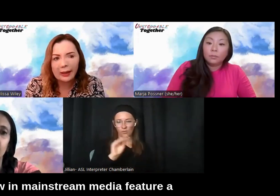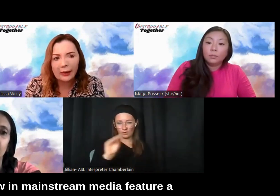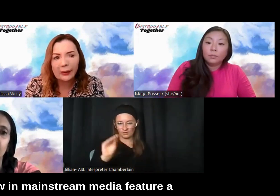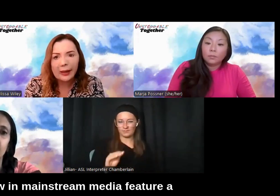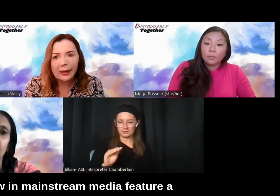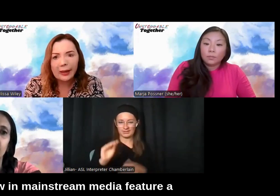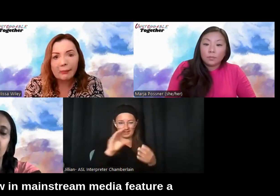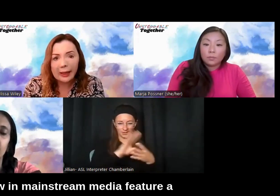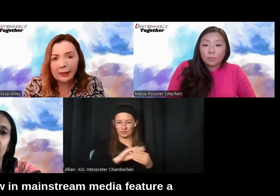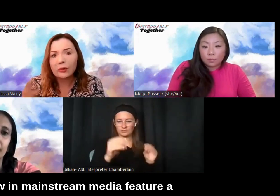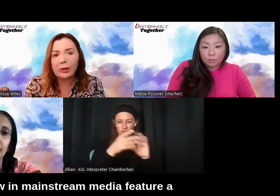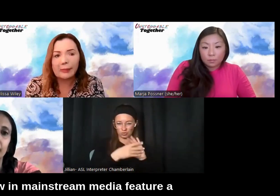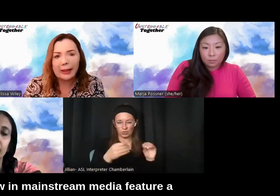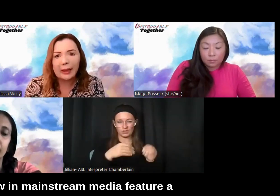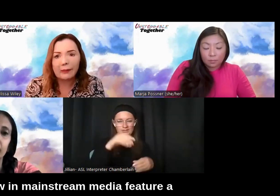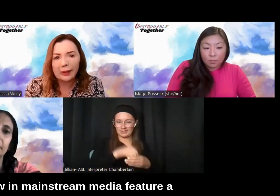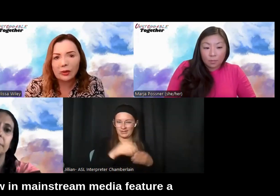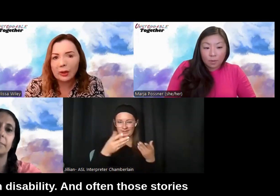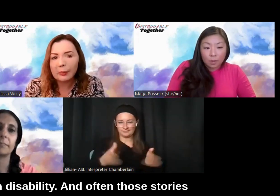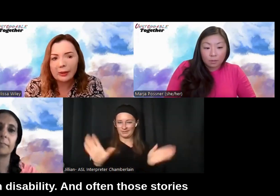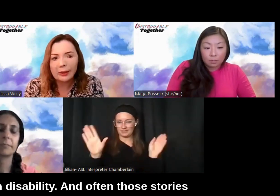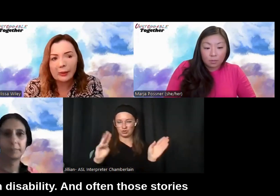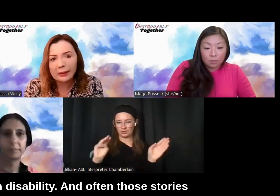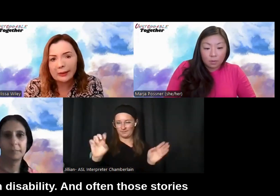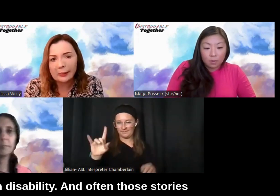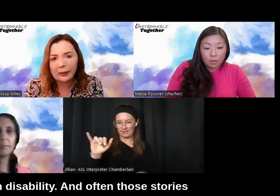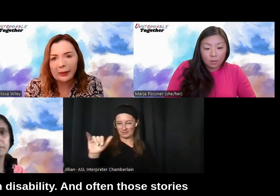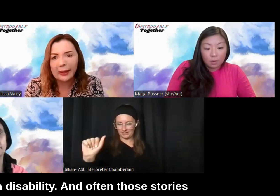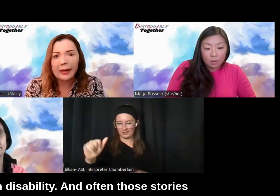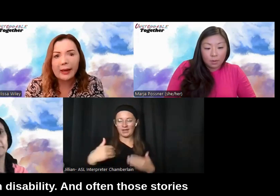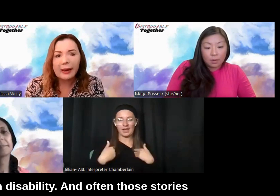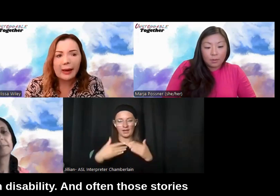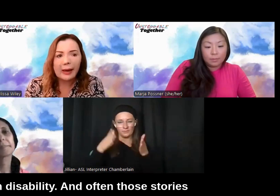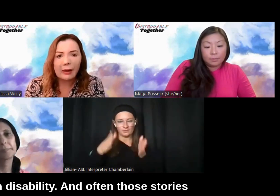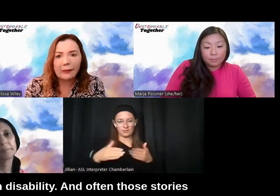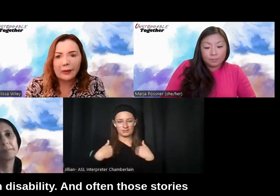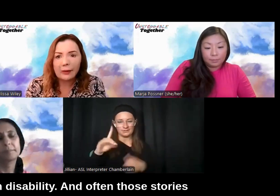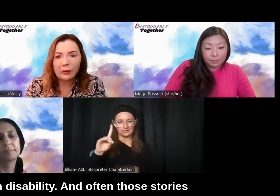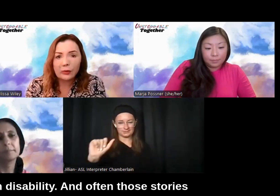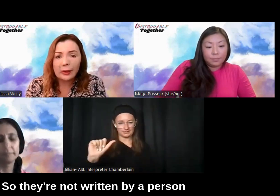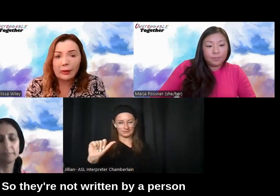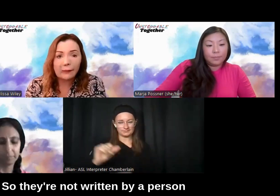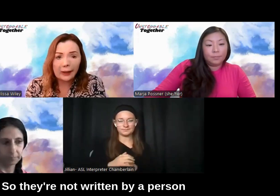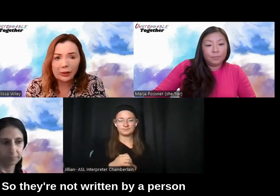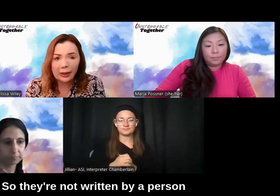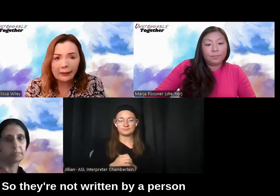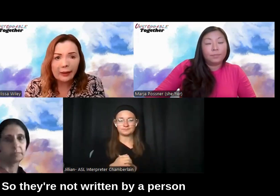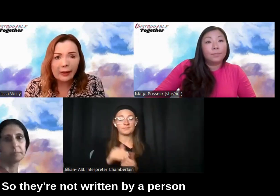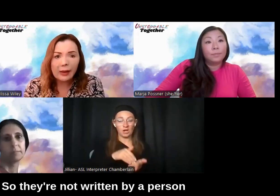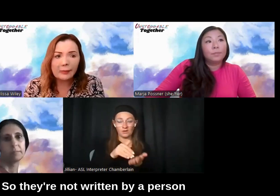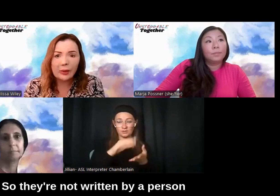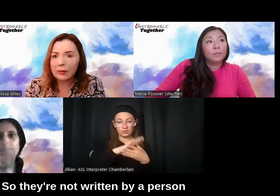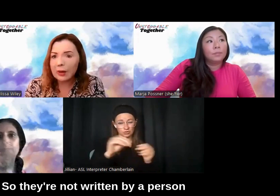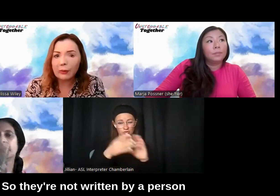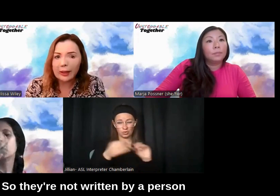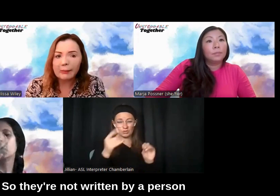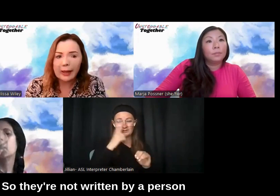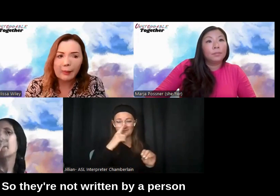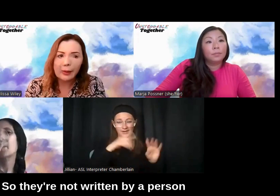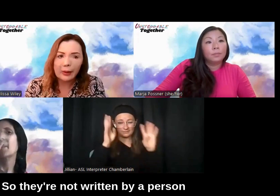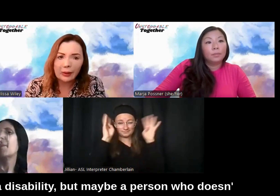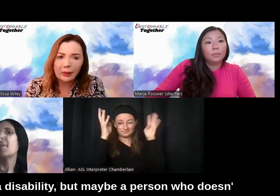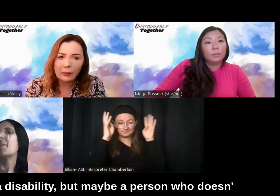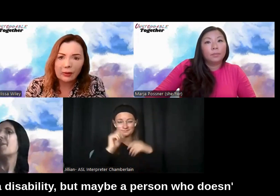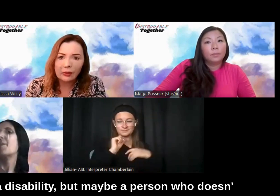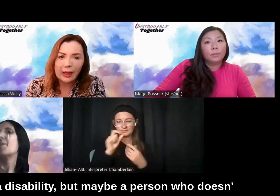right now in mainstream media feature a person with a disability. And often those stories are fiction. So they're not written by